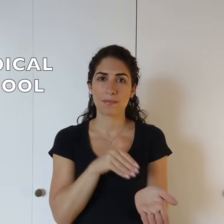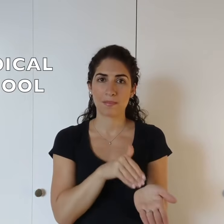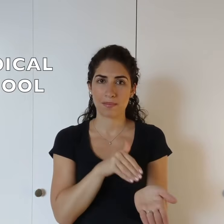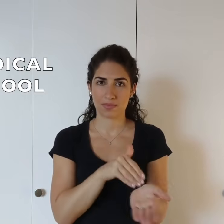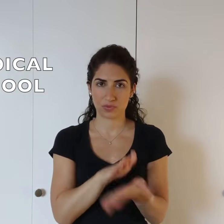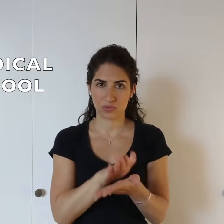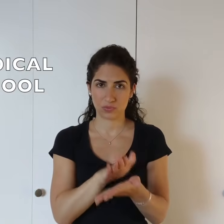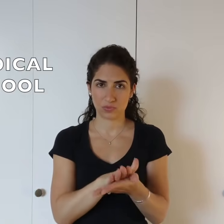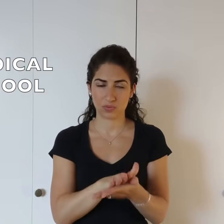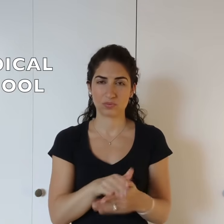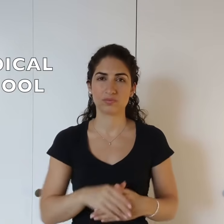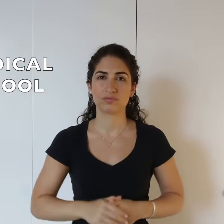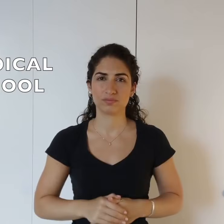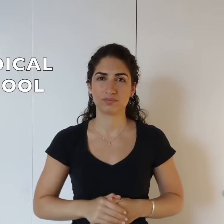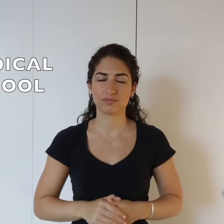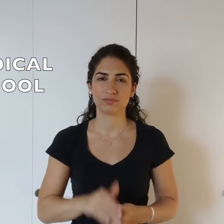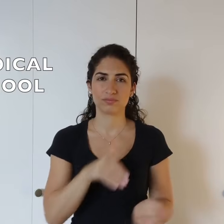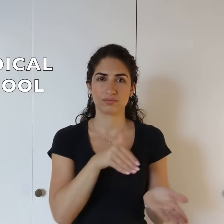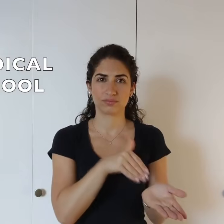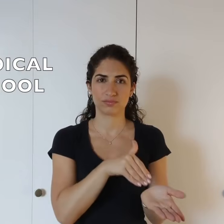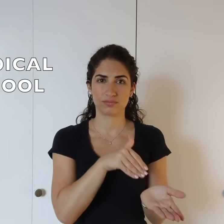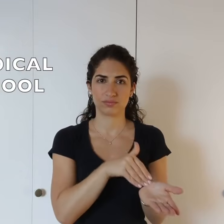or you can sign doctor, medical school.